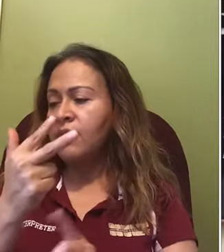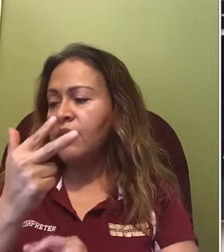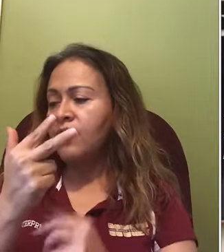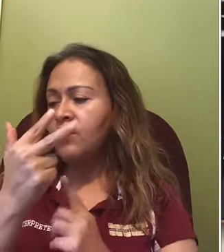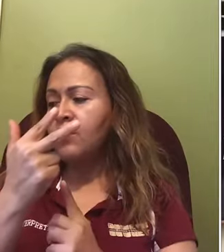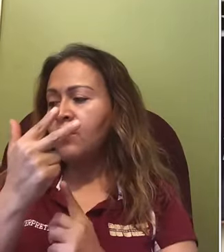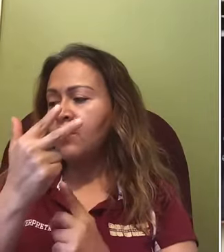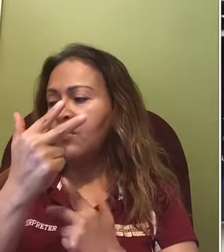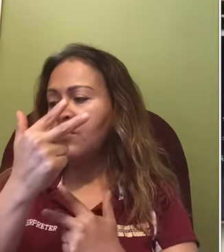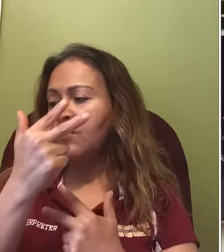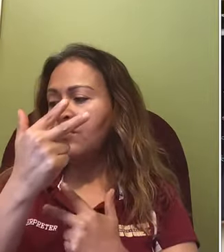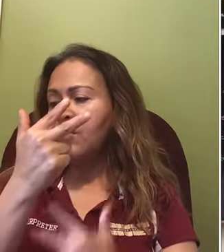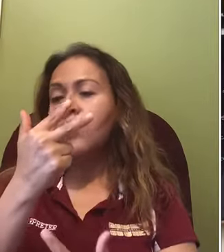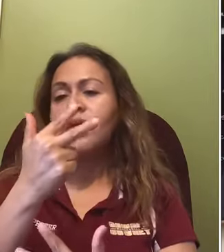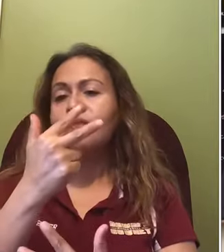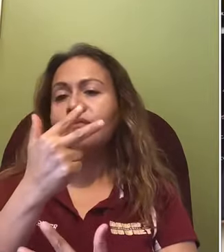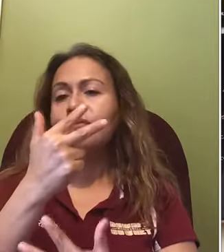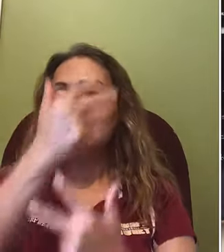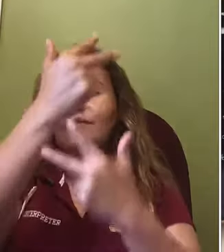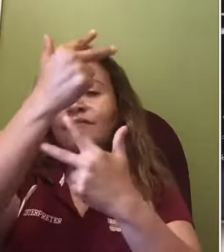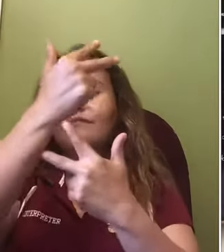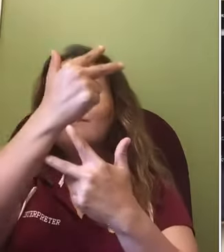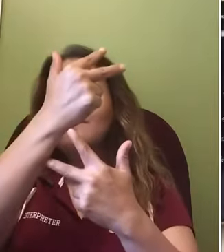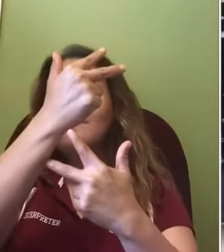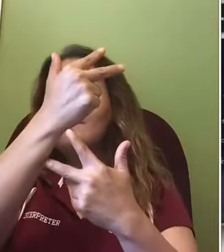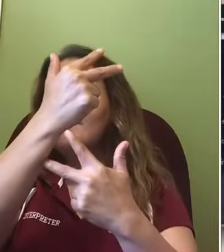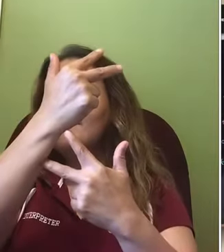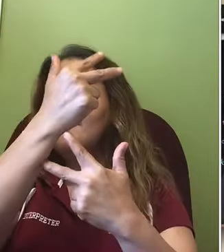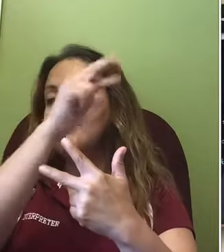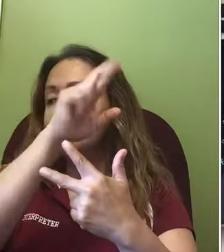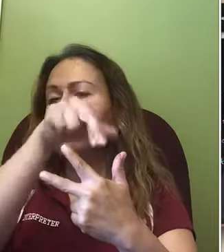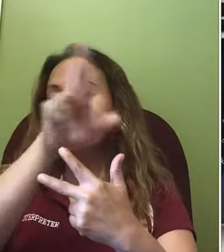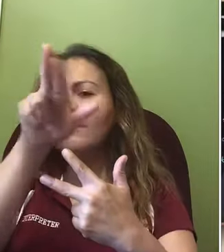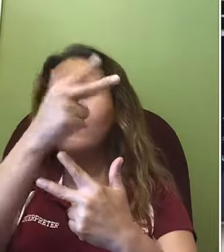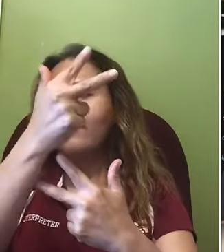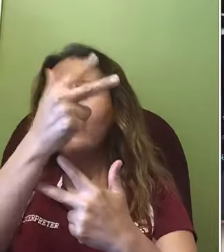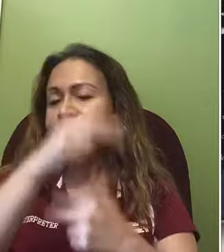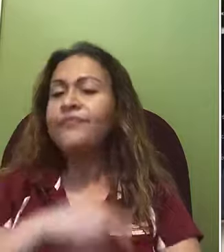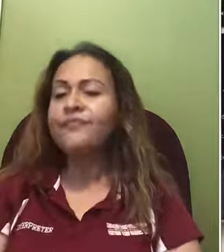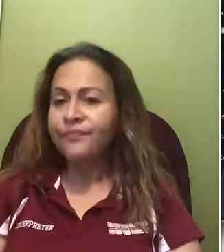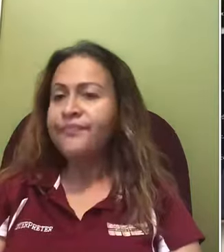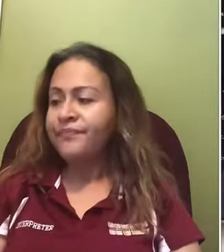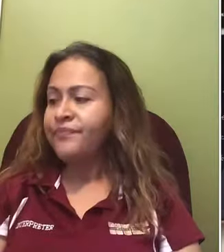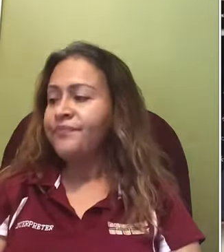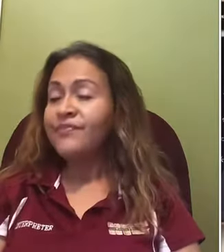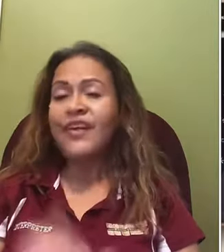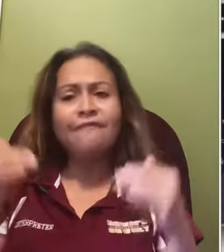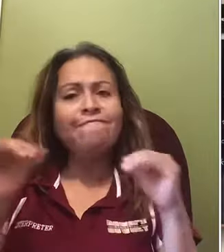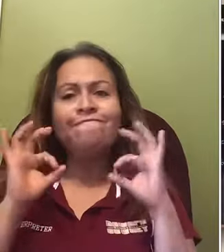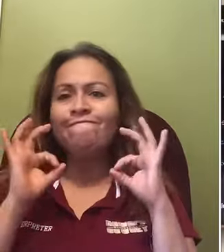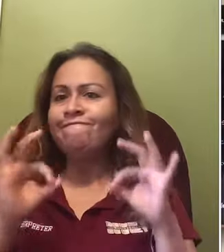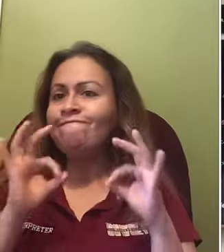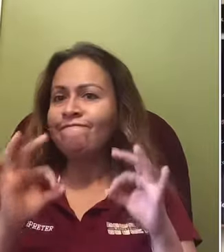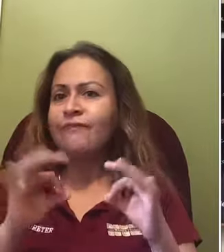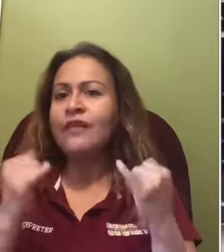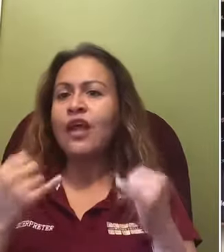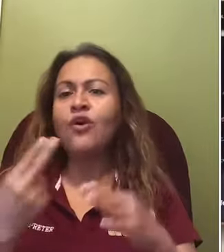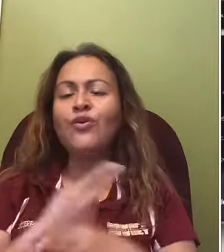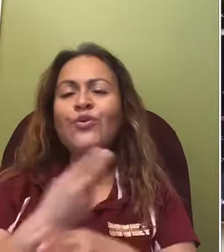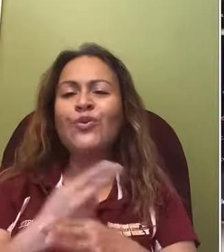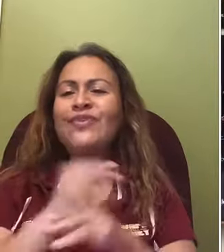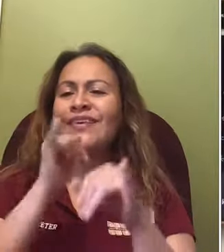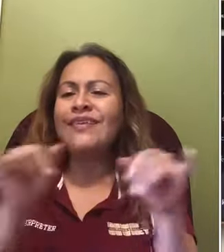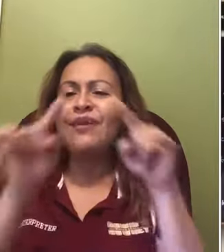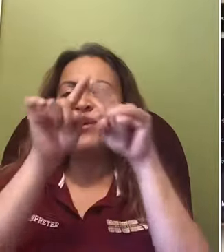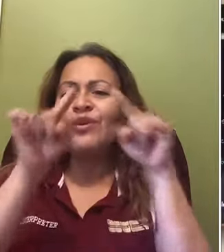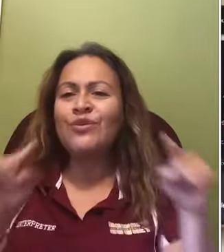here is just going to be 3. So that's, we've rationalized it, square root of 3 over 3. Fair enough. Now let's use the same triangle to figure out the